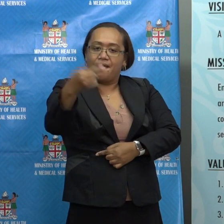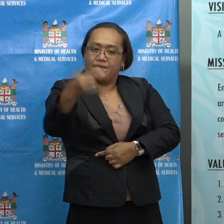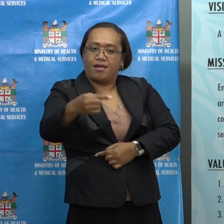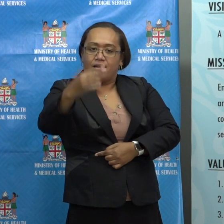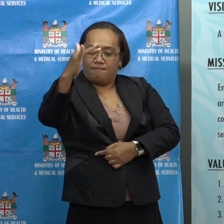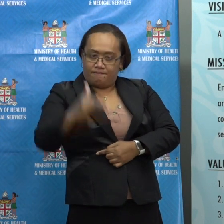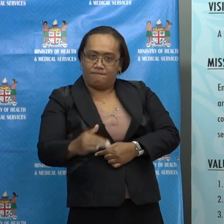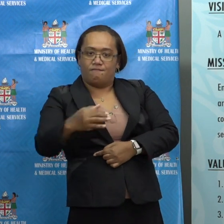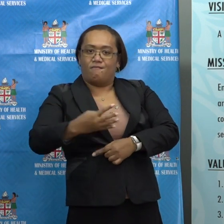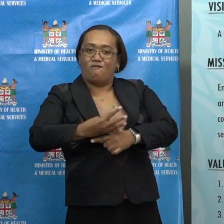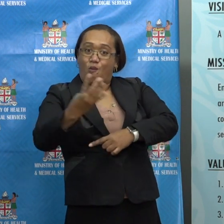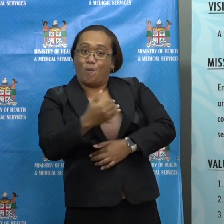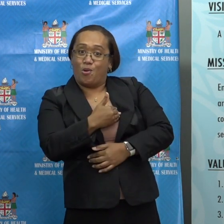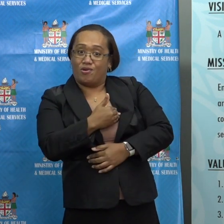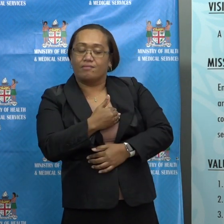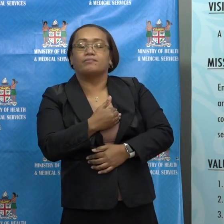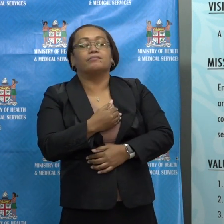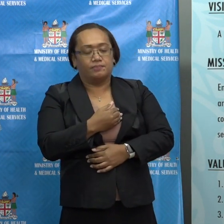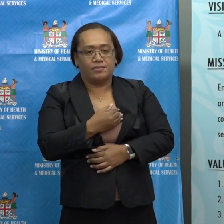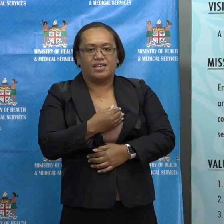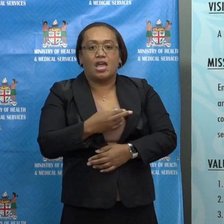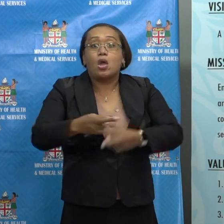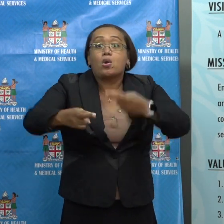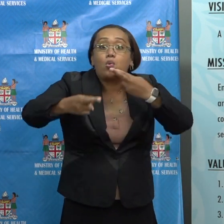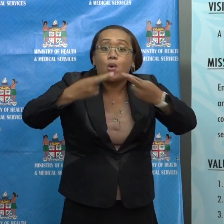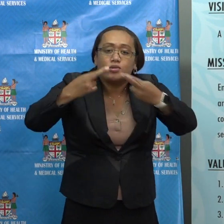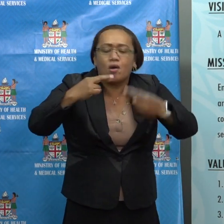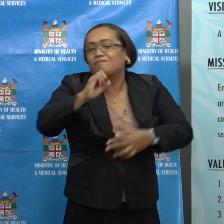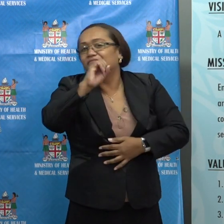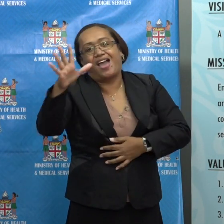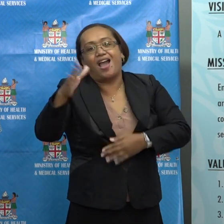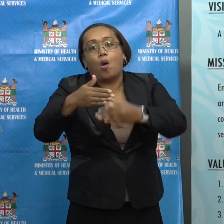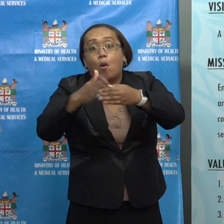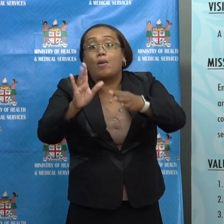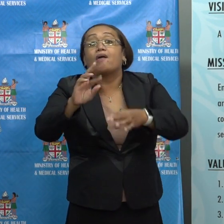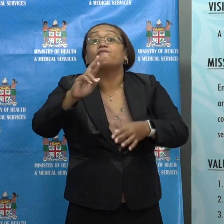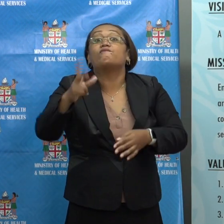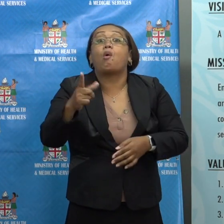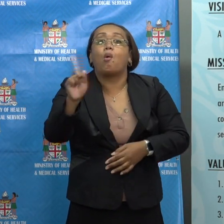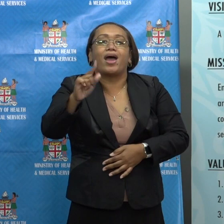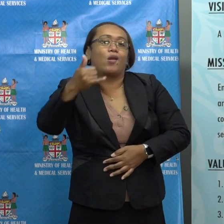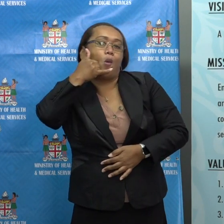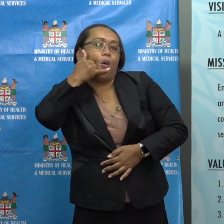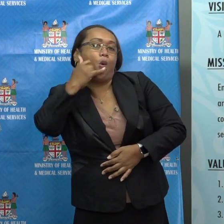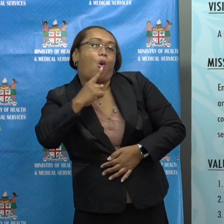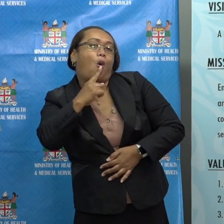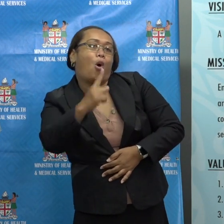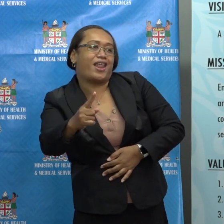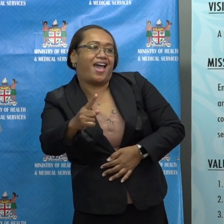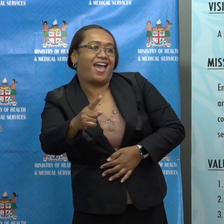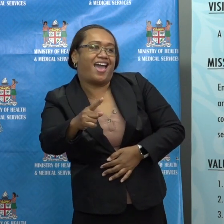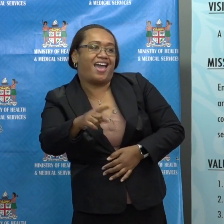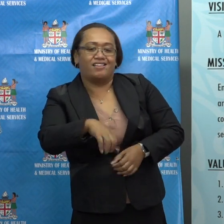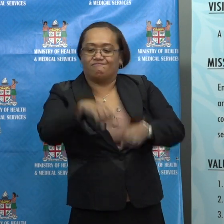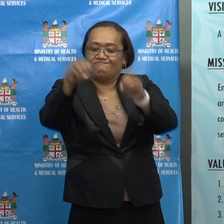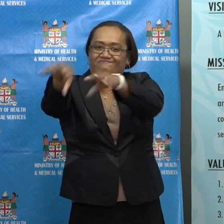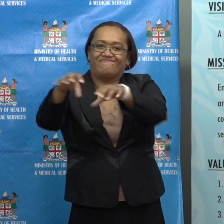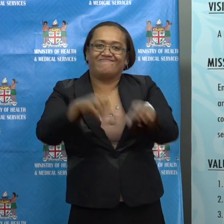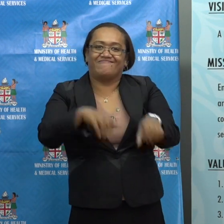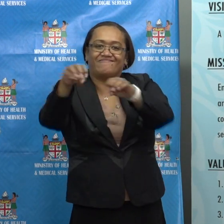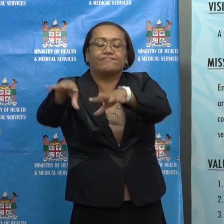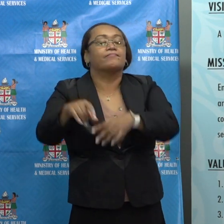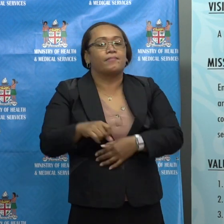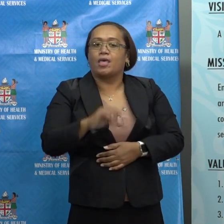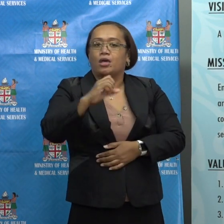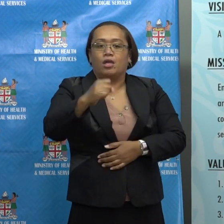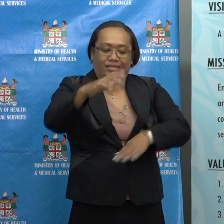As I said, restaurants can remain open, but only for takeaway and delivery orders within and for the containment zone. There will be limited banking services